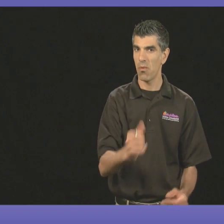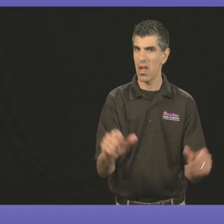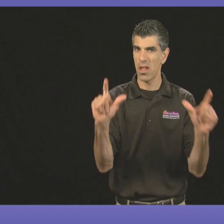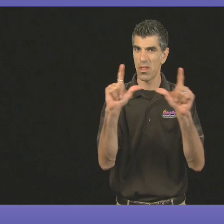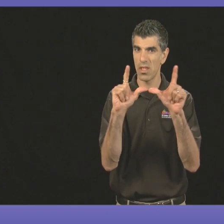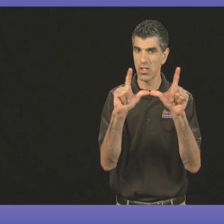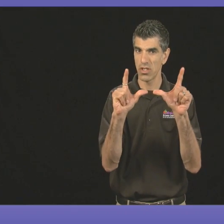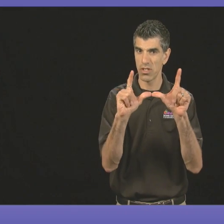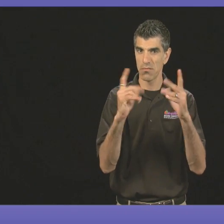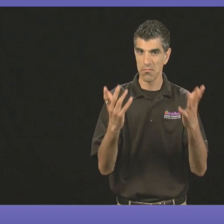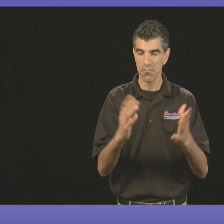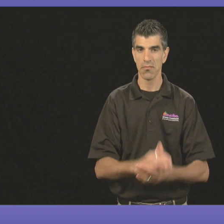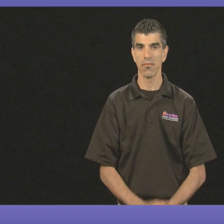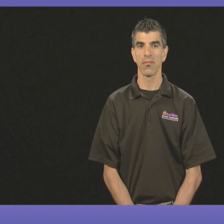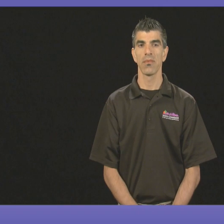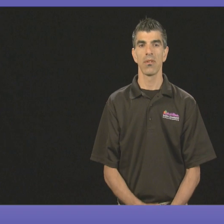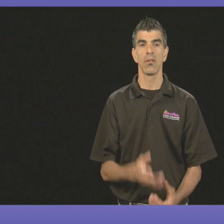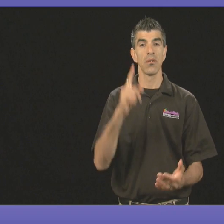Why licensure?